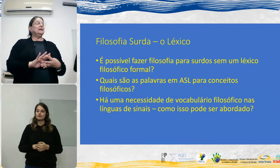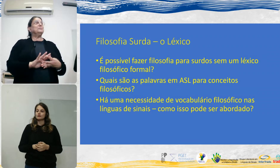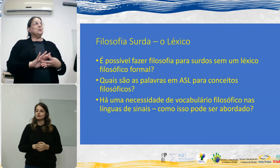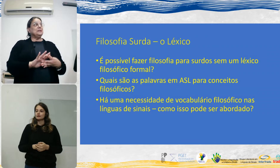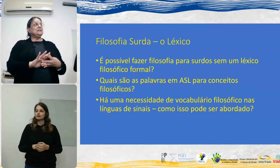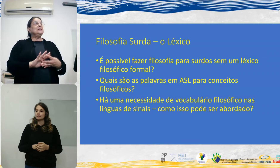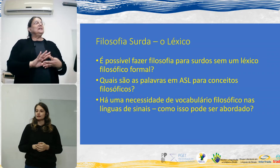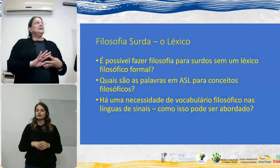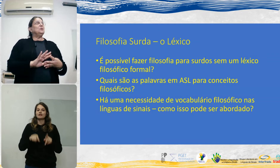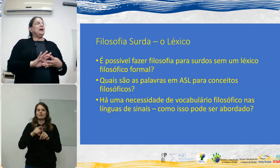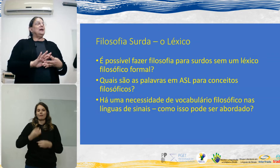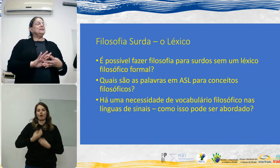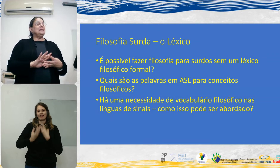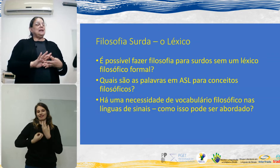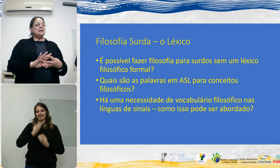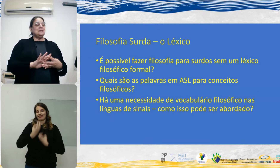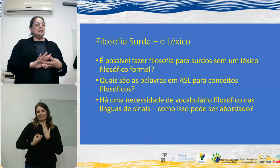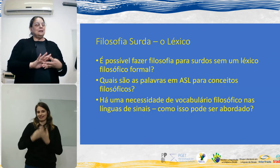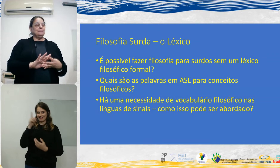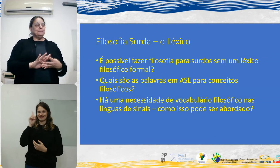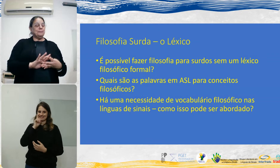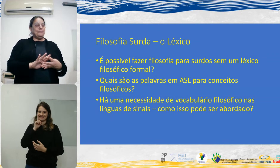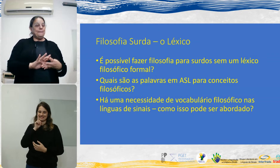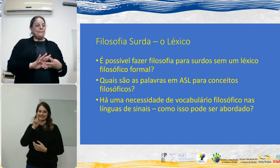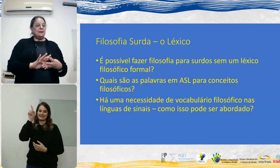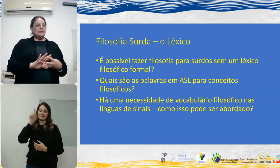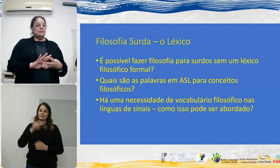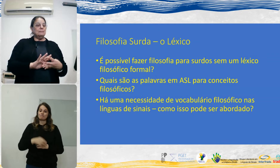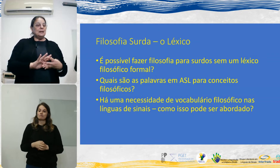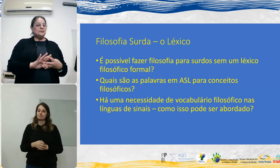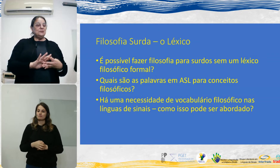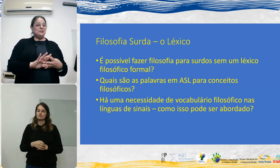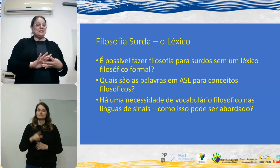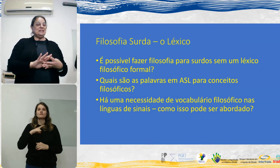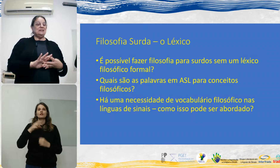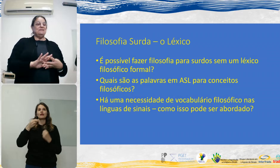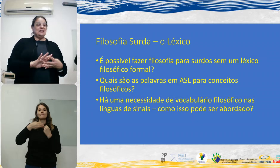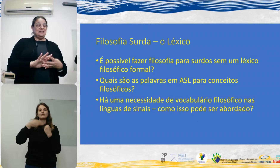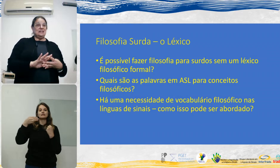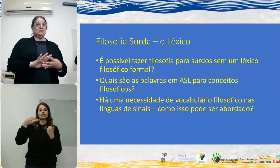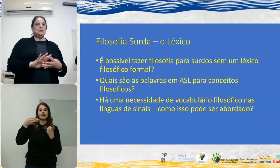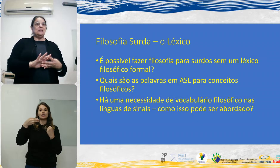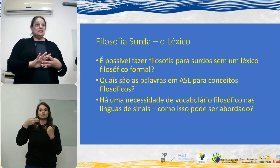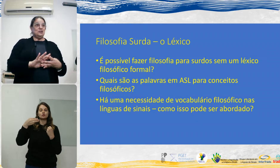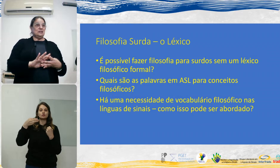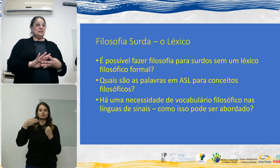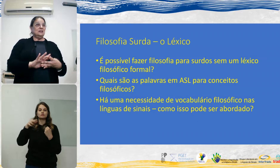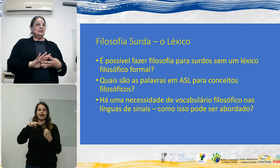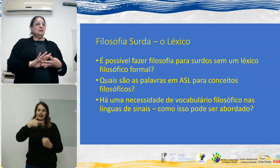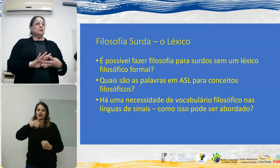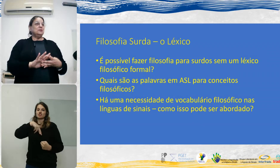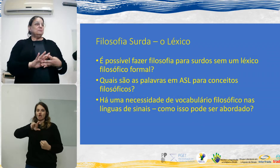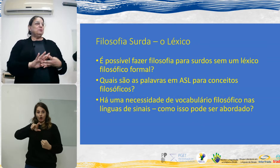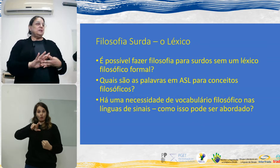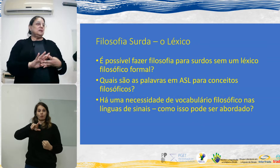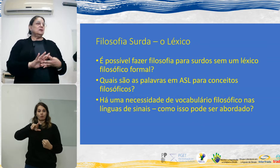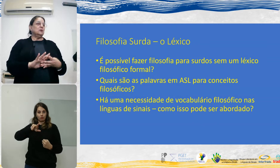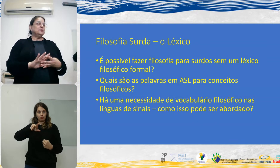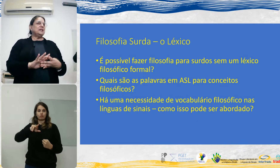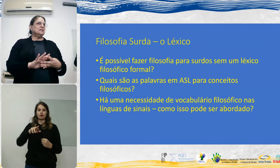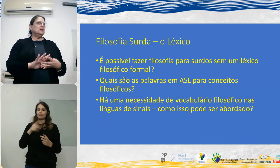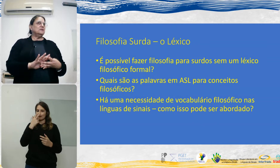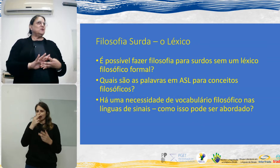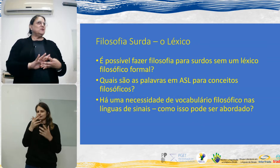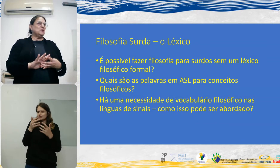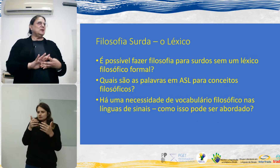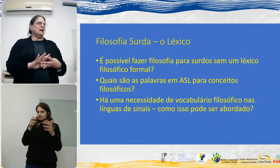have, and poet, who had a master's in divinity and religion, which is pretty close,